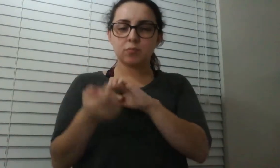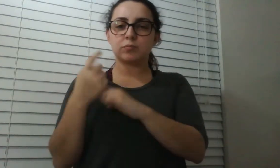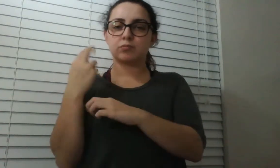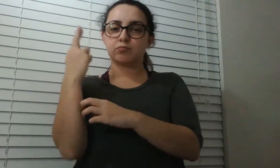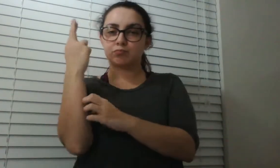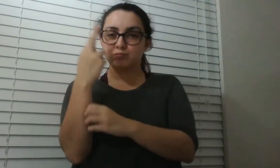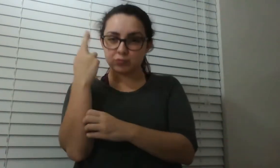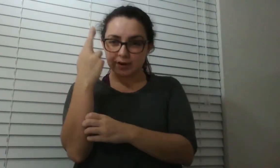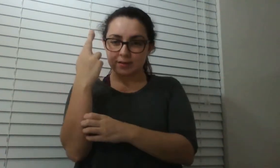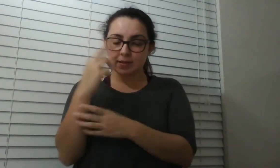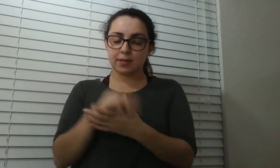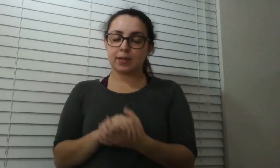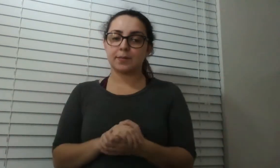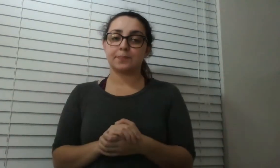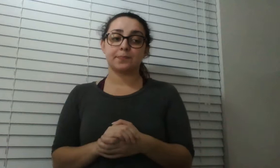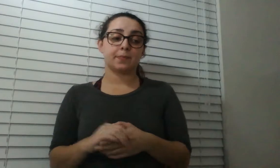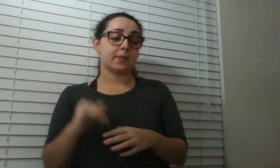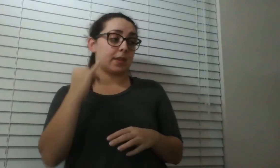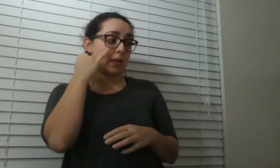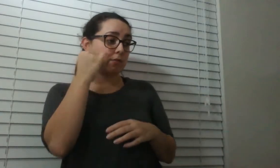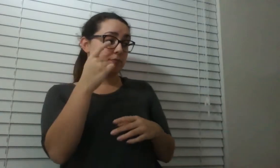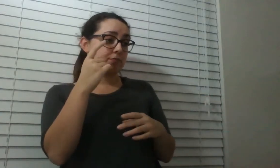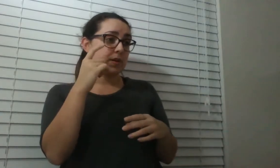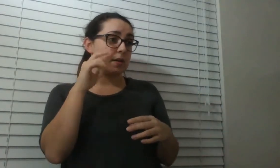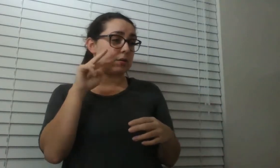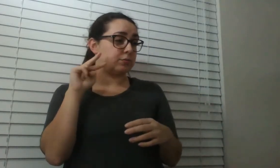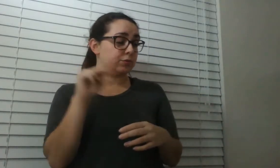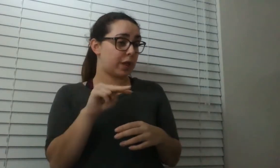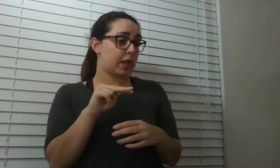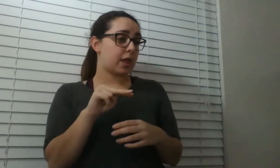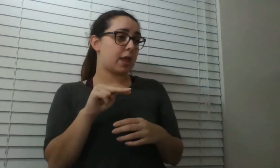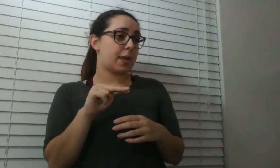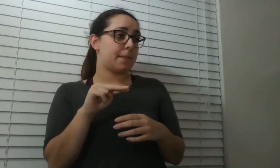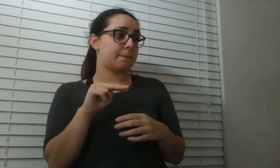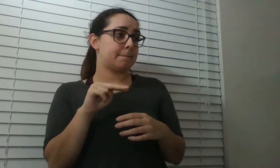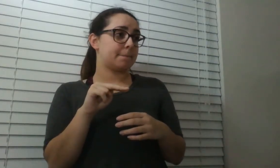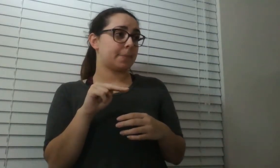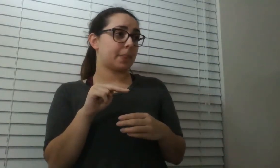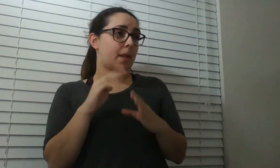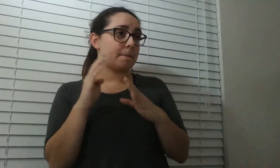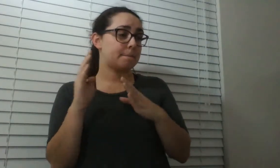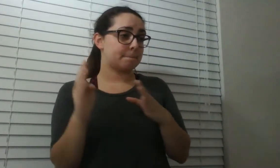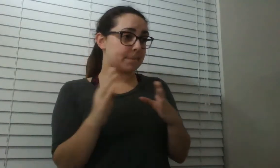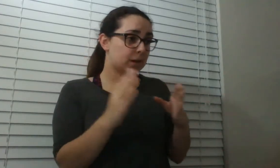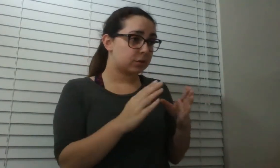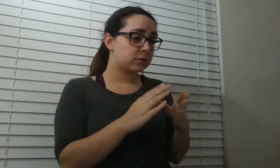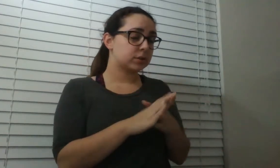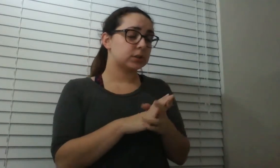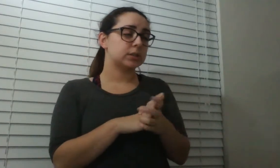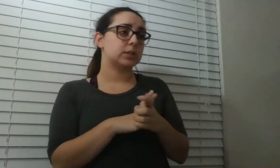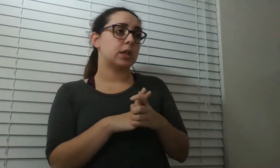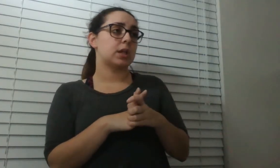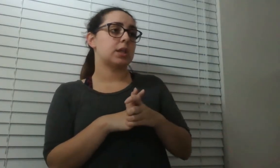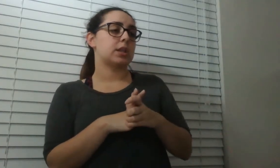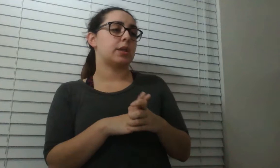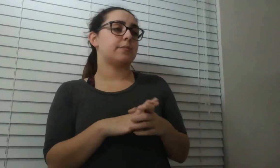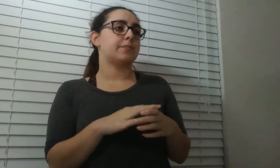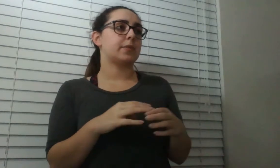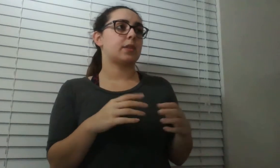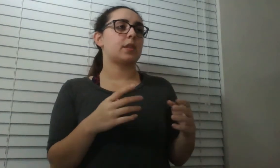look at patterns of caching, for example, is what it's called in biology, like the squirrel who hides his nuts. Mm-hmm. The squirrels